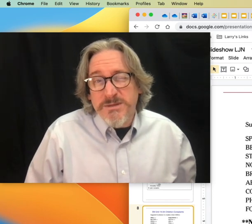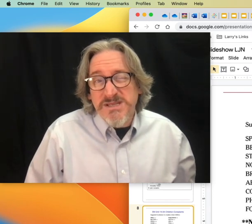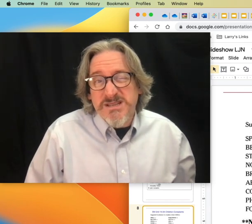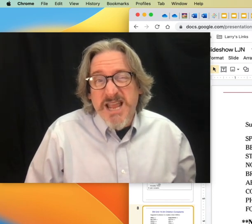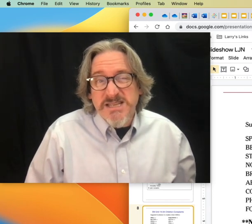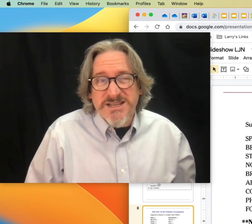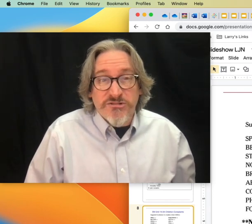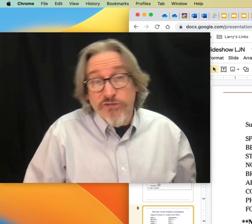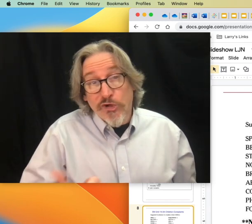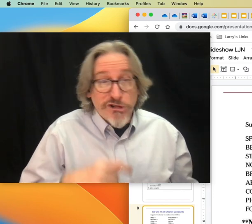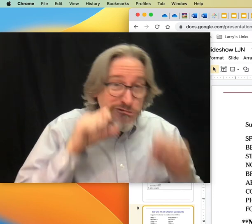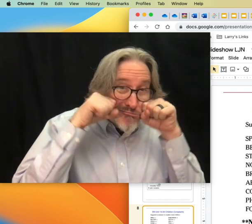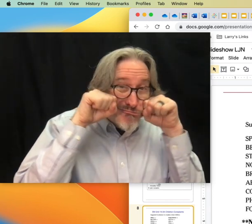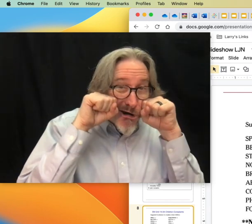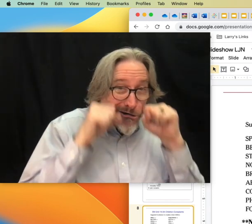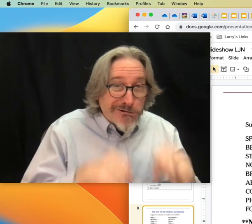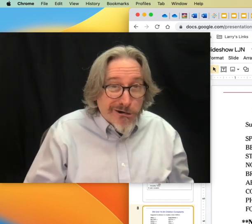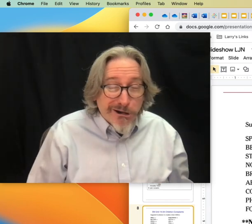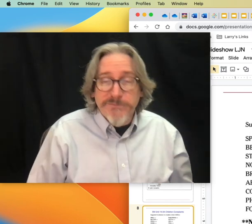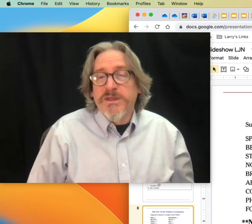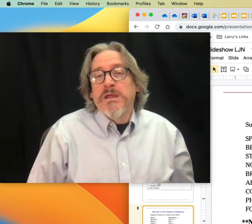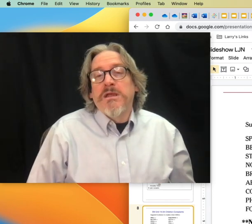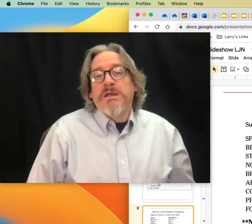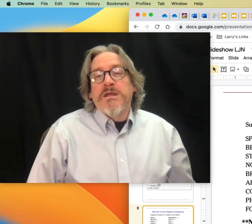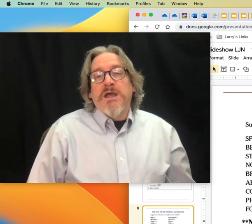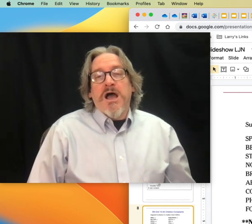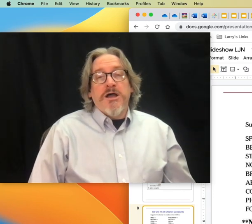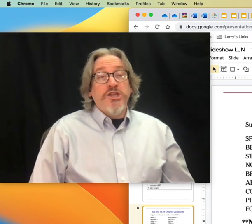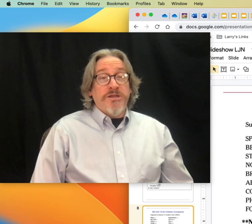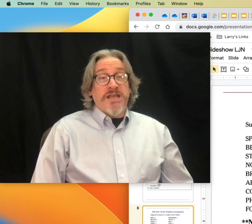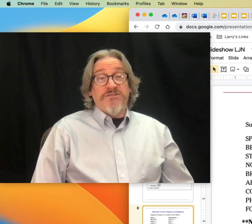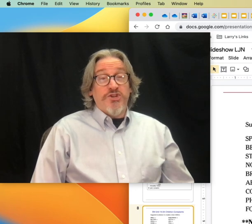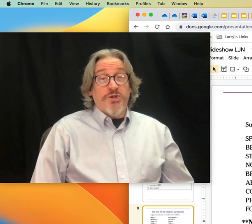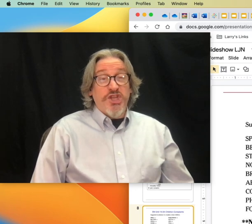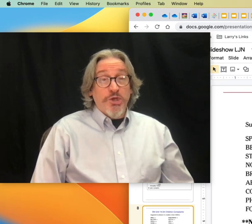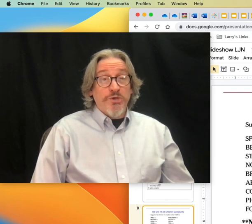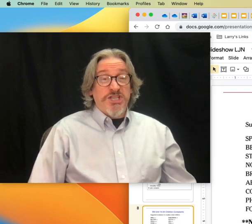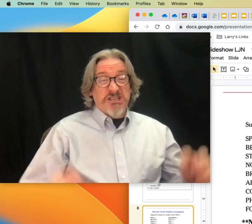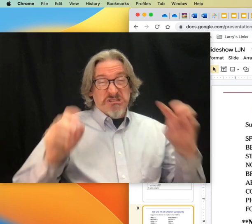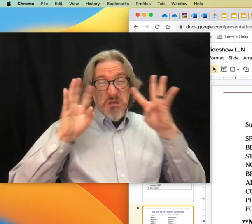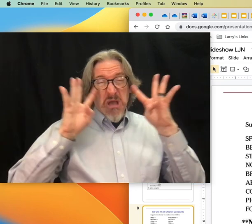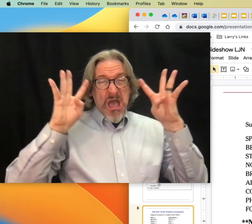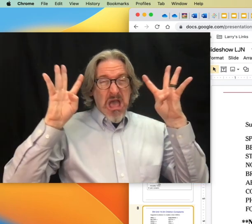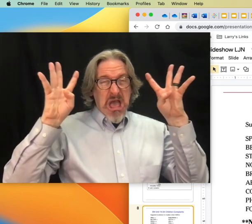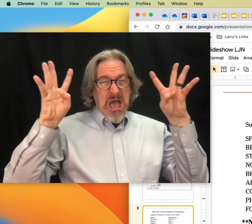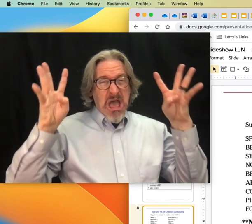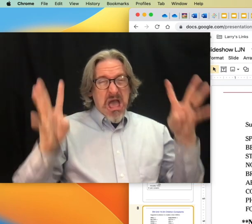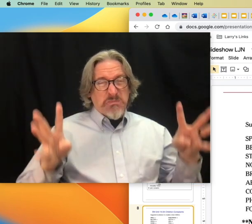tends to be a little bit sarcastic too. Oh, he's a great guy crying. You can even do huge tears.